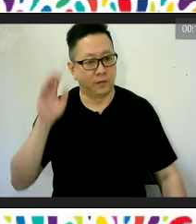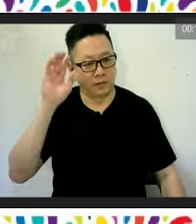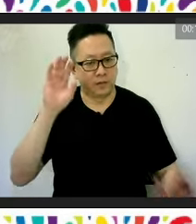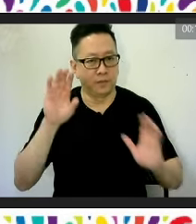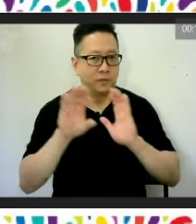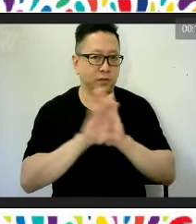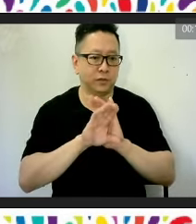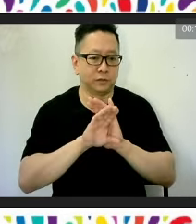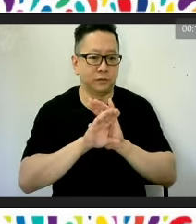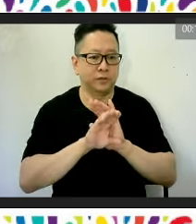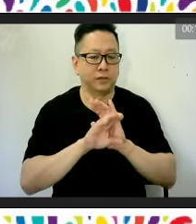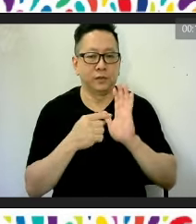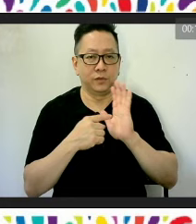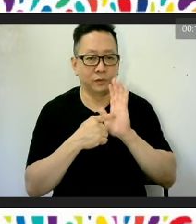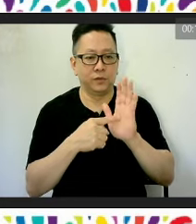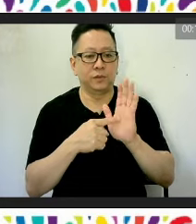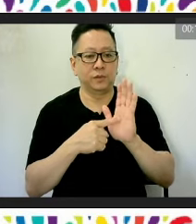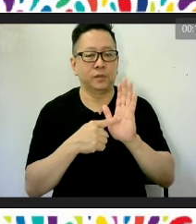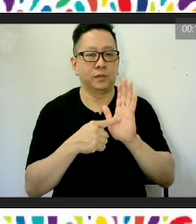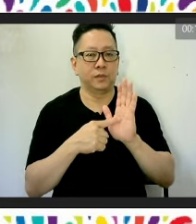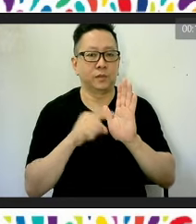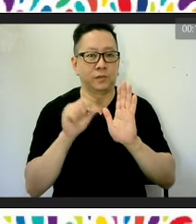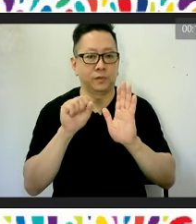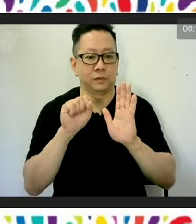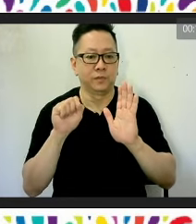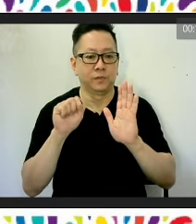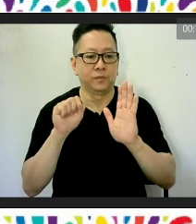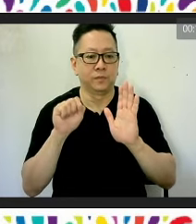Okay, you can see the picture, it shows